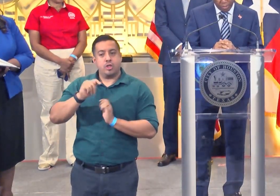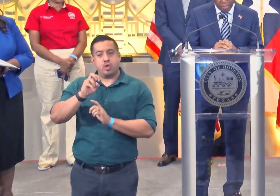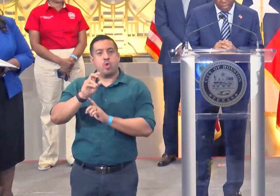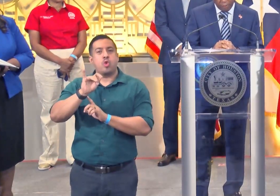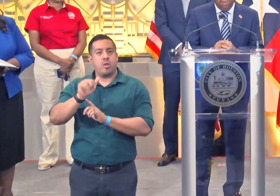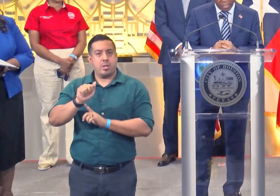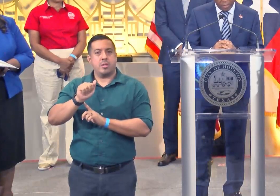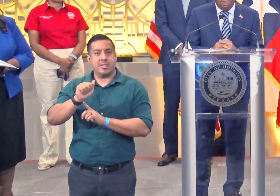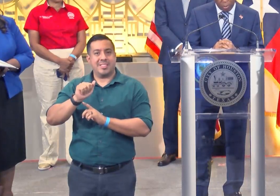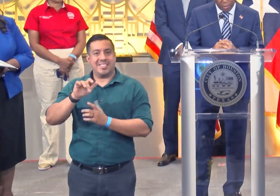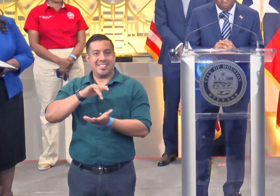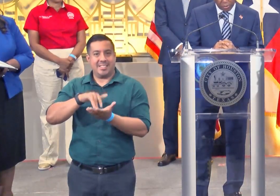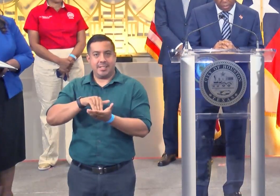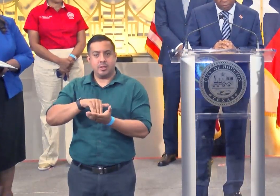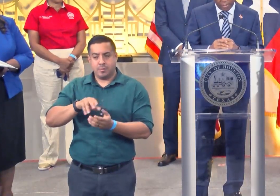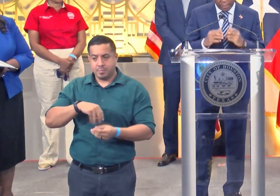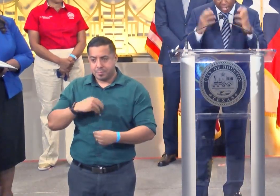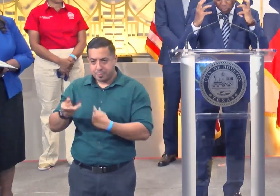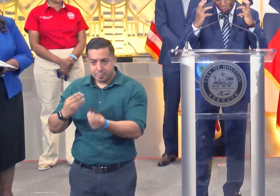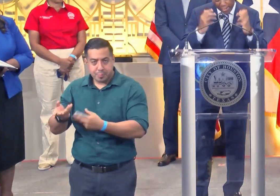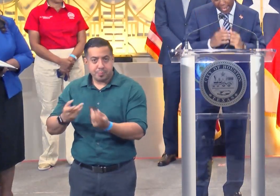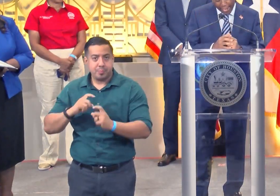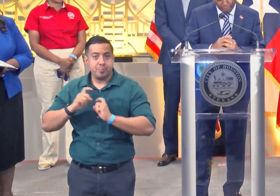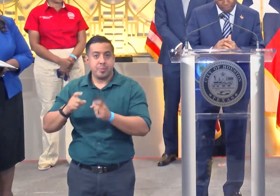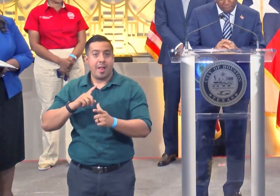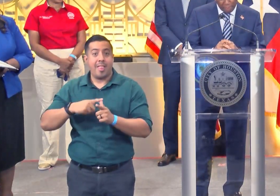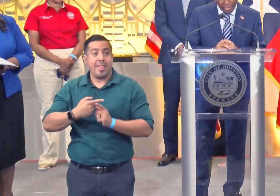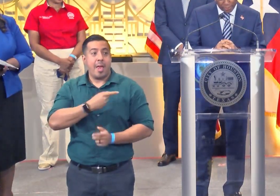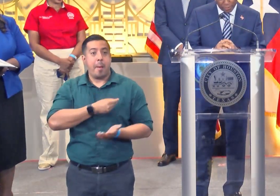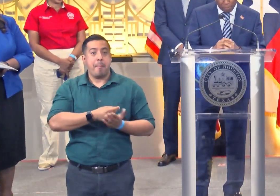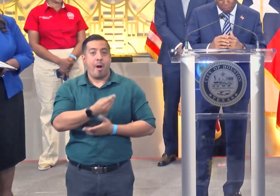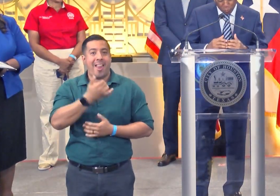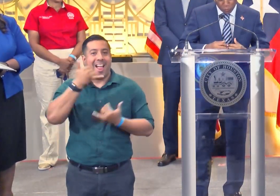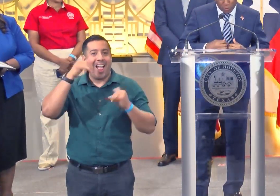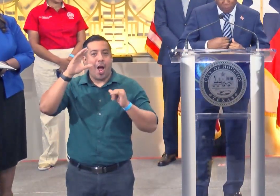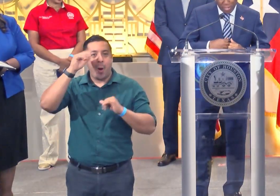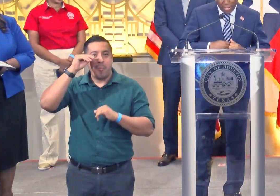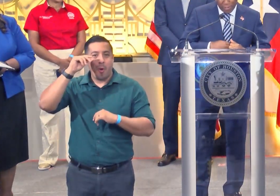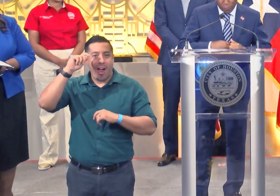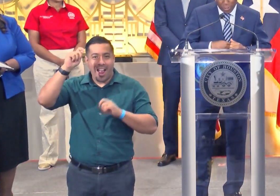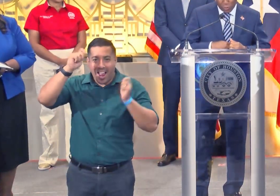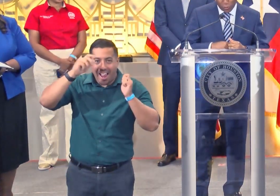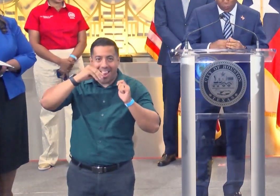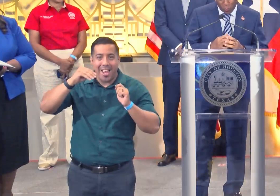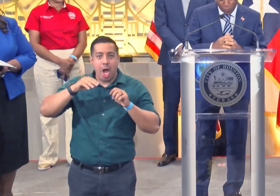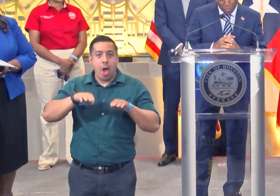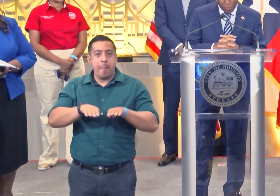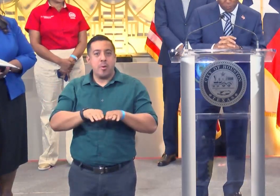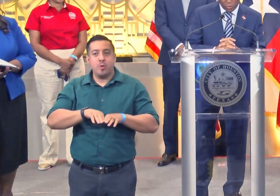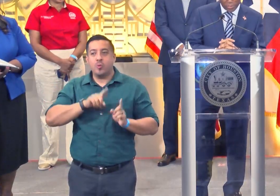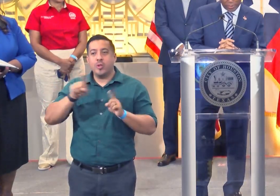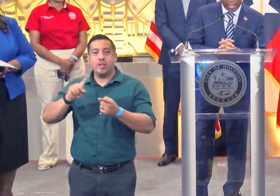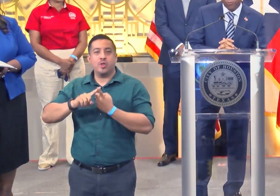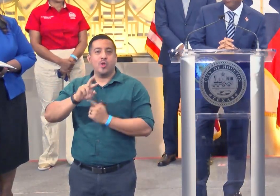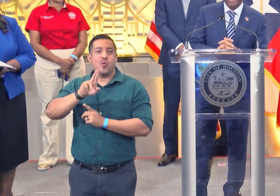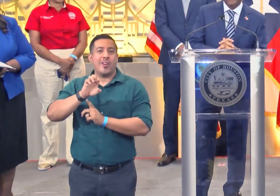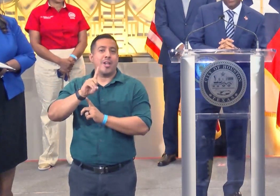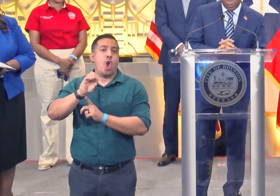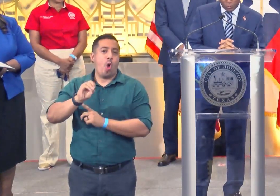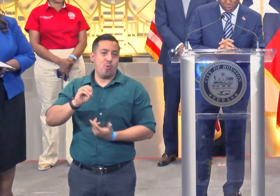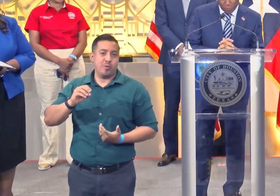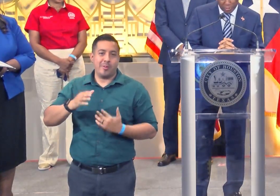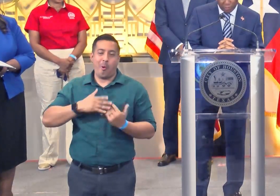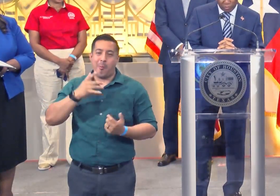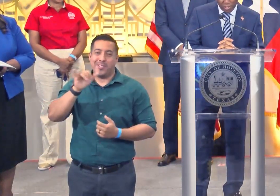Center. And then he brought himself a cowboy hat and some boots and went to the rodeo just like